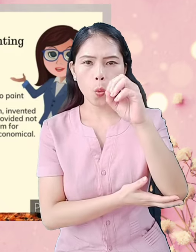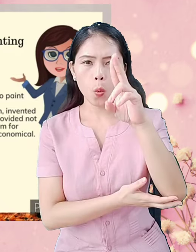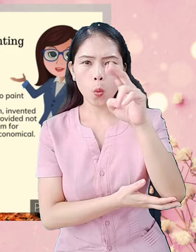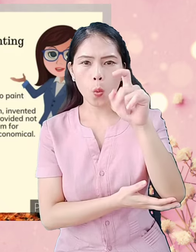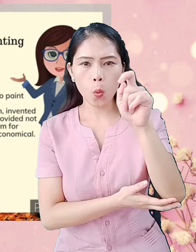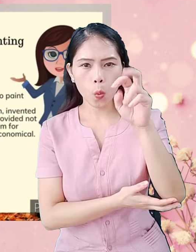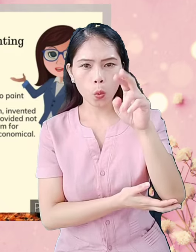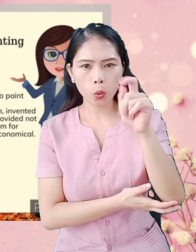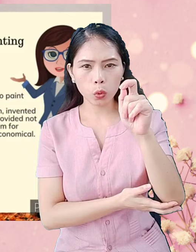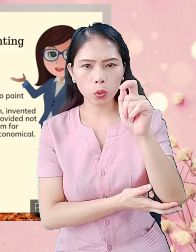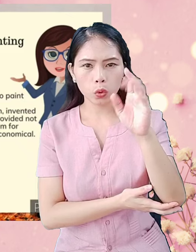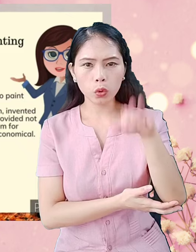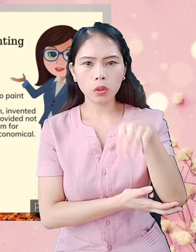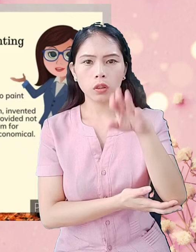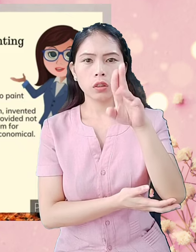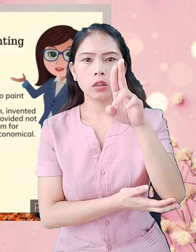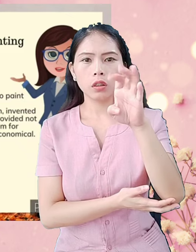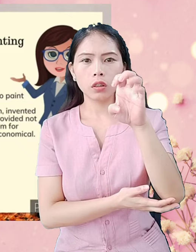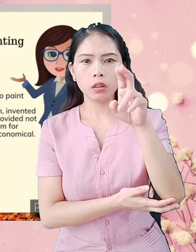notch,